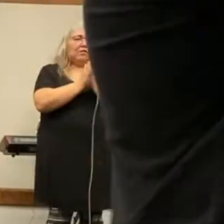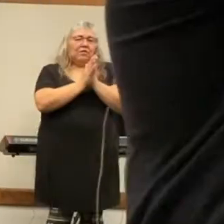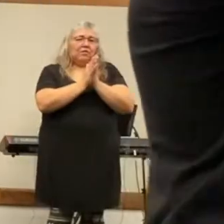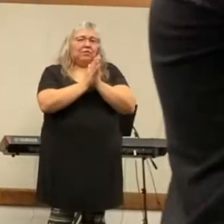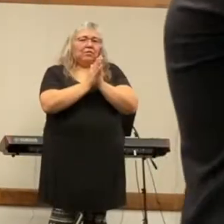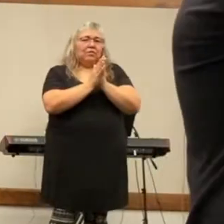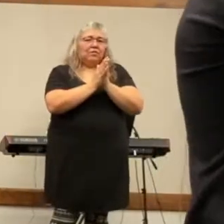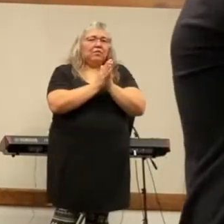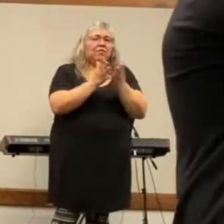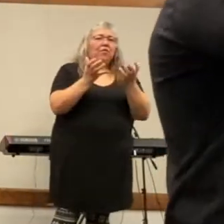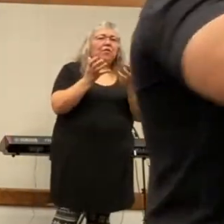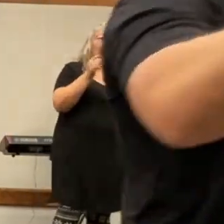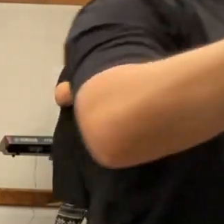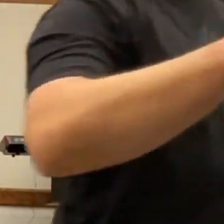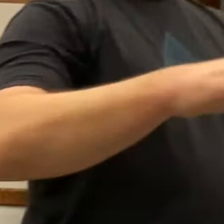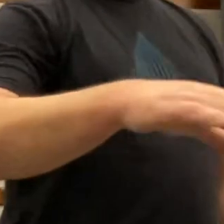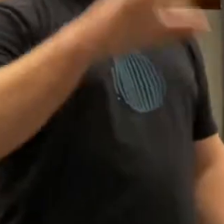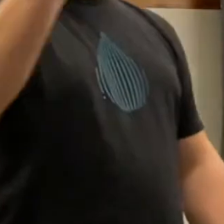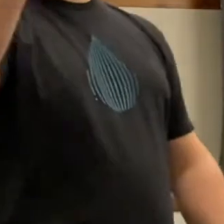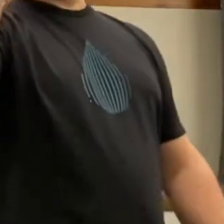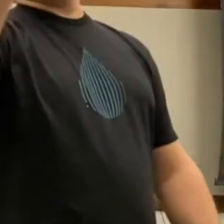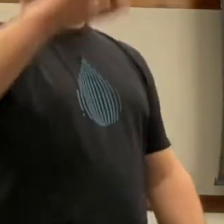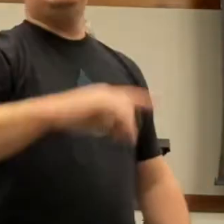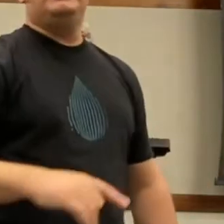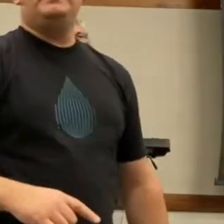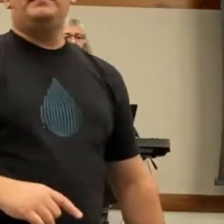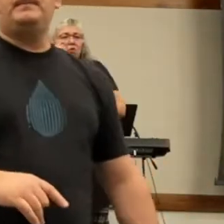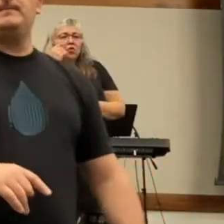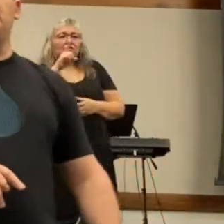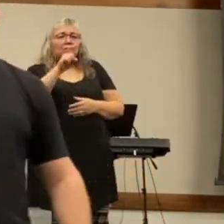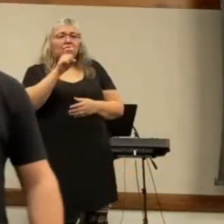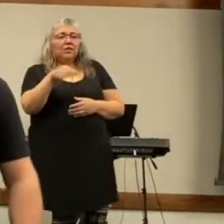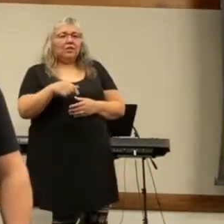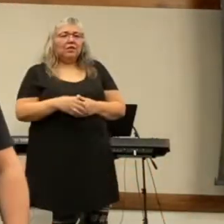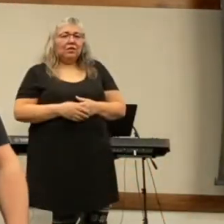But you want him. You know you want him. In fact, you know you need him.